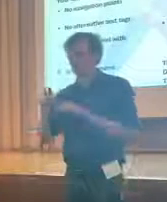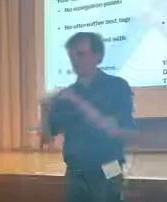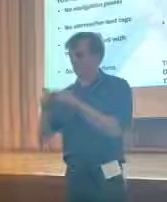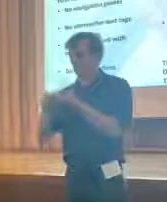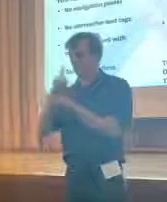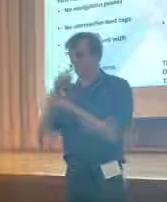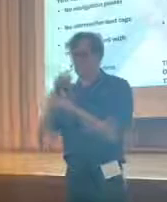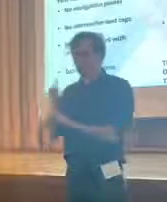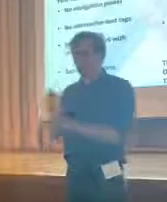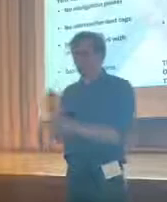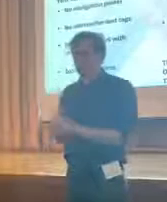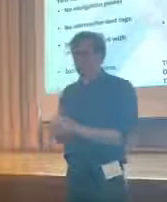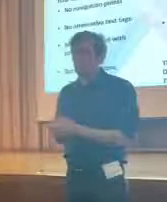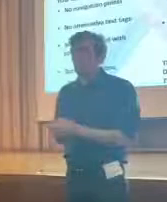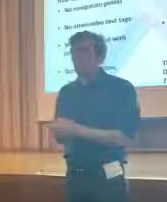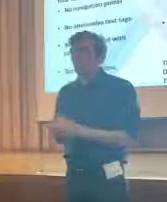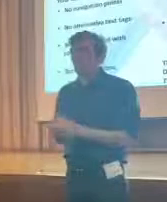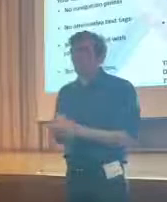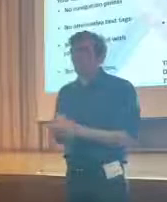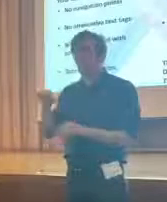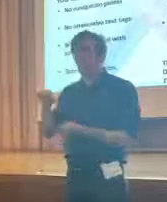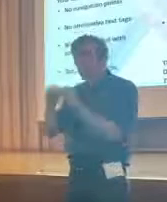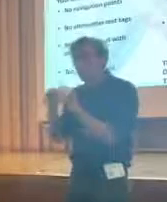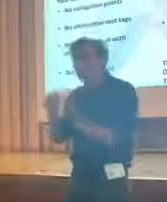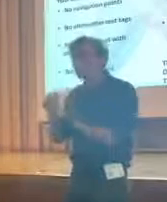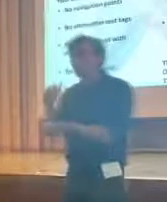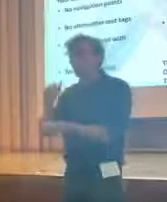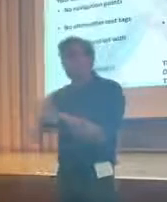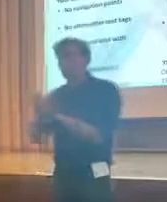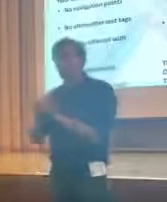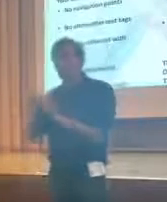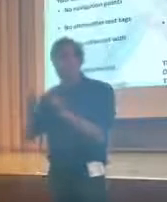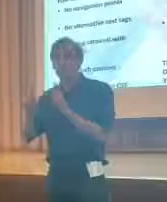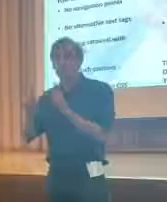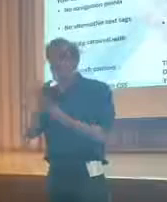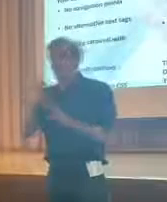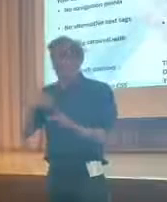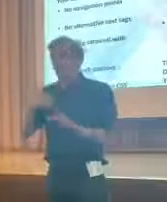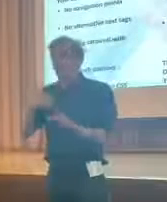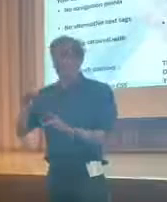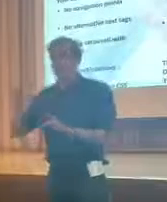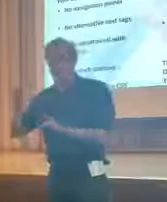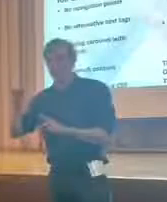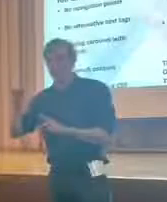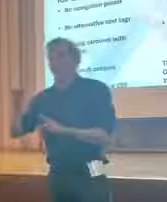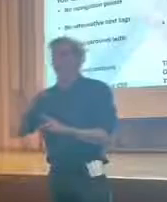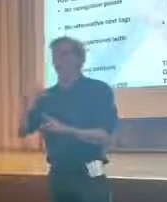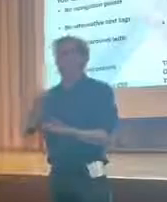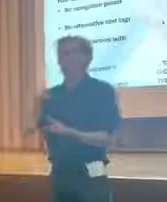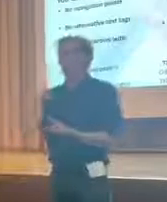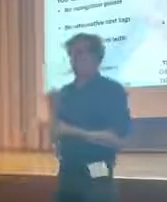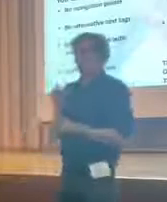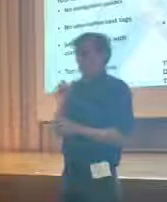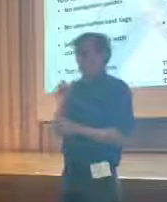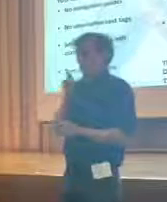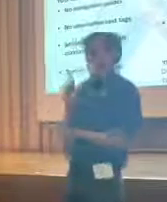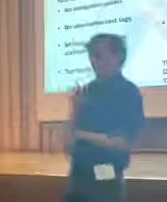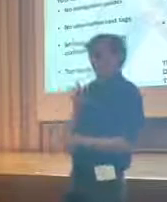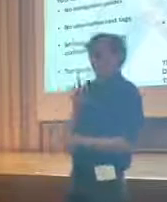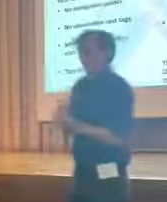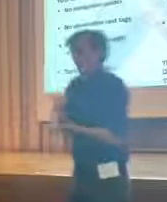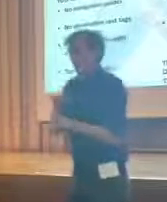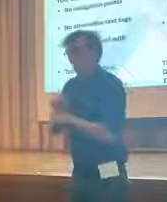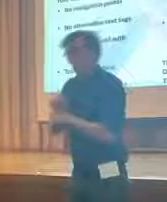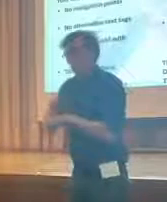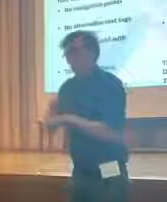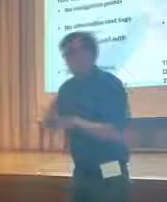serves people who live with disabilities that have people with disabilities working for them. And they were so, we've worked with them for